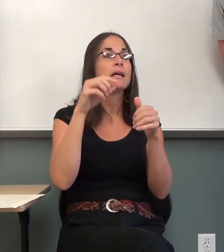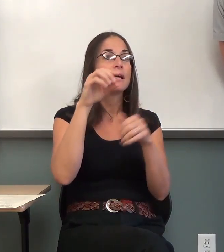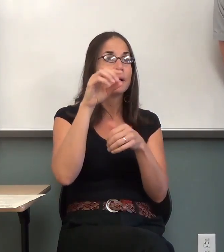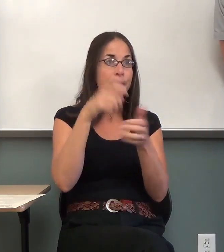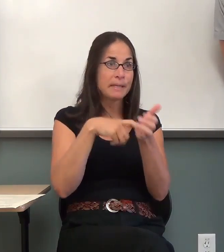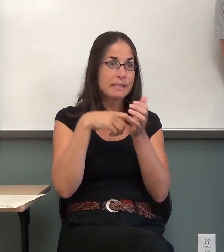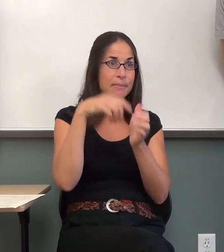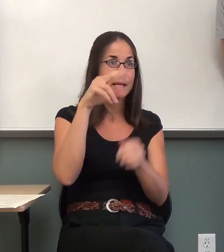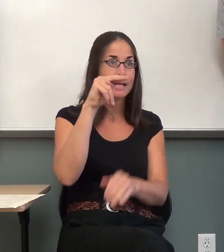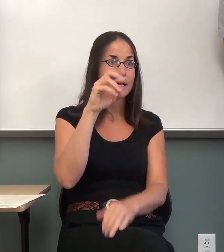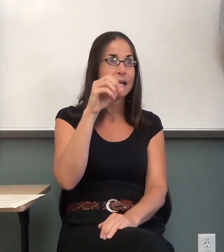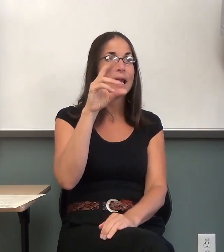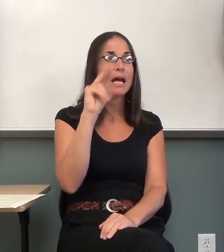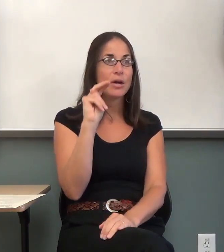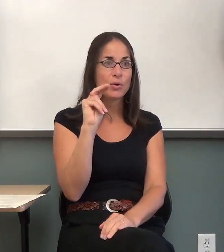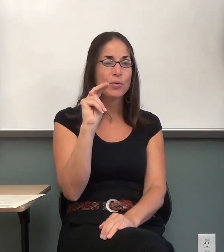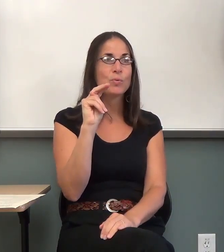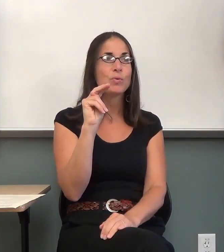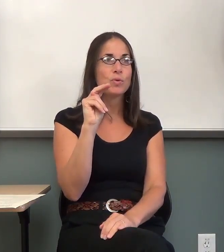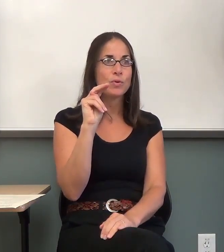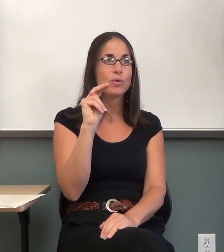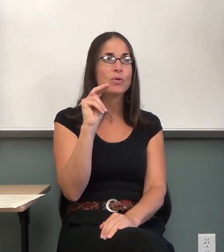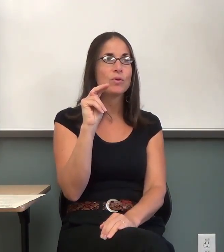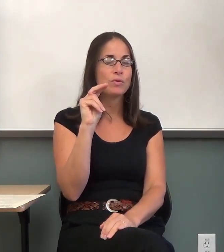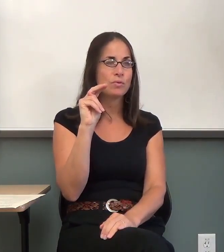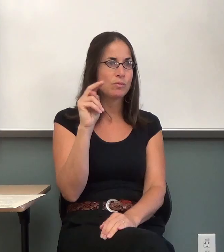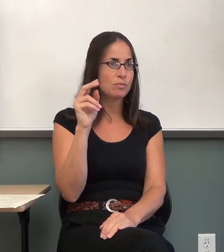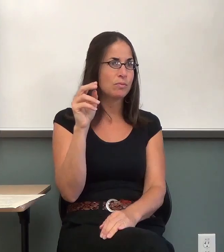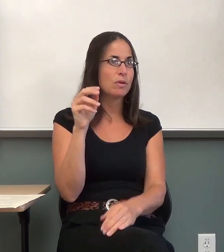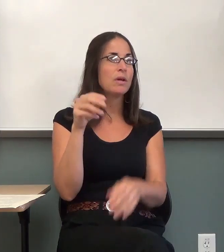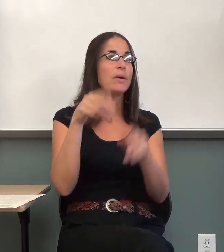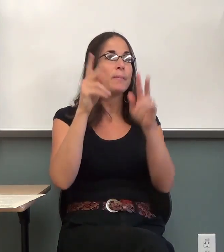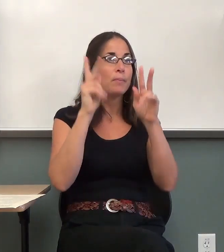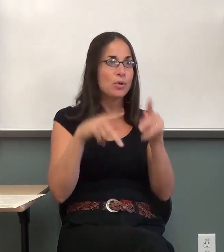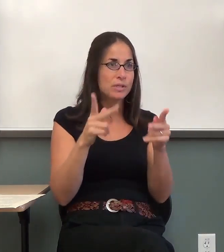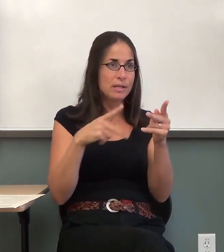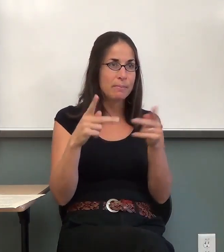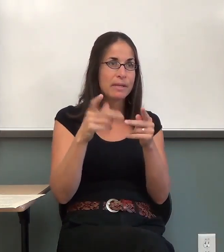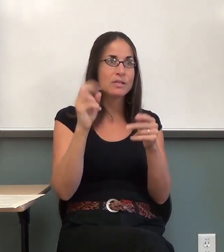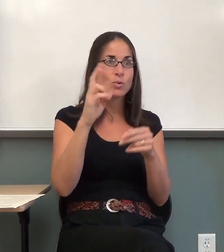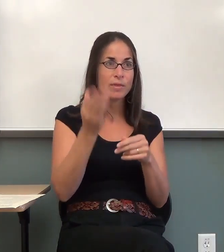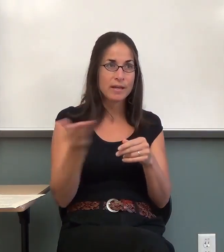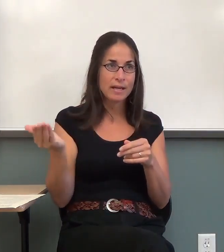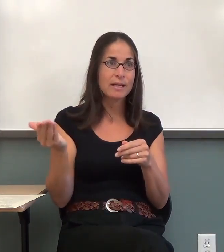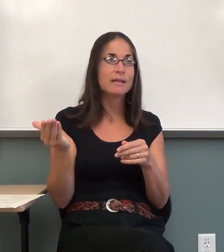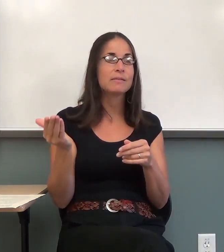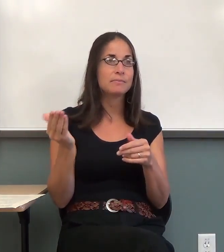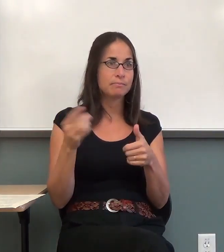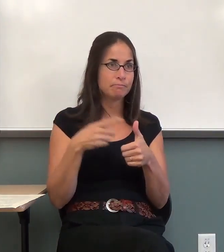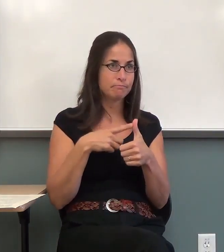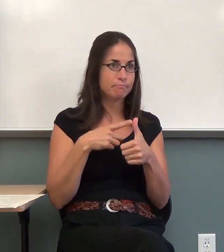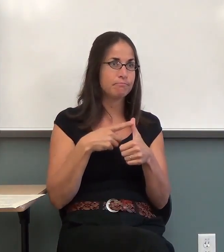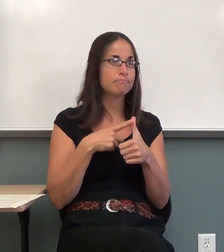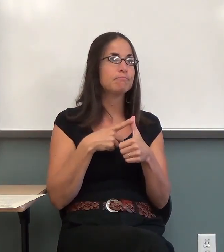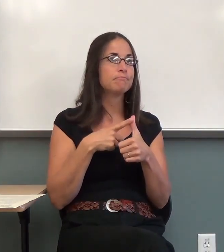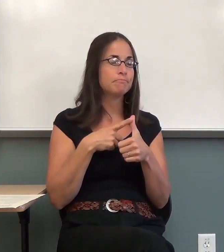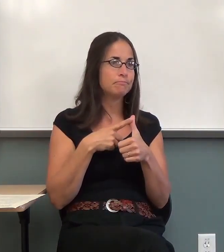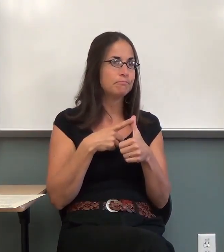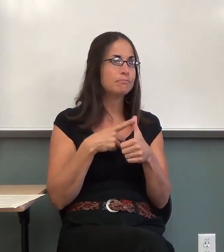noun, which is a person, place, or thing. Yes. Good. And what else have